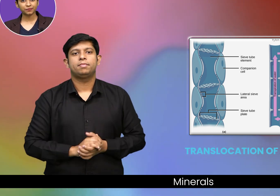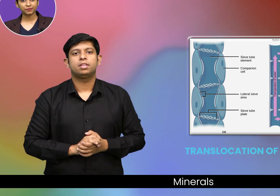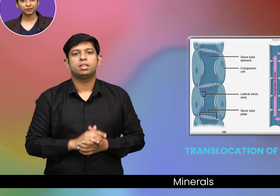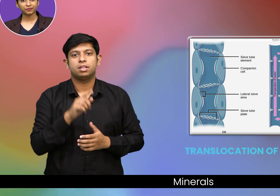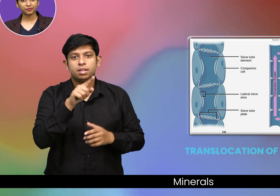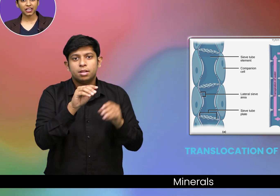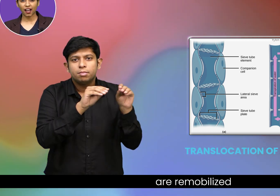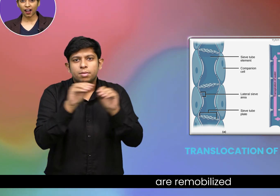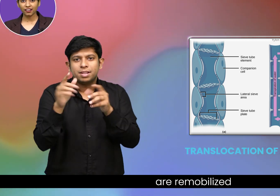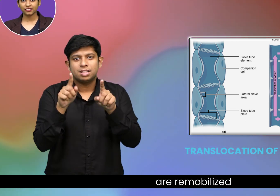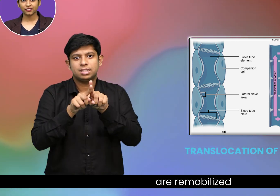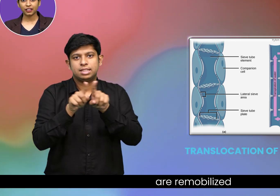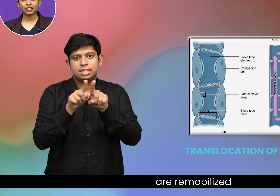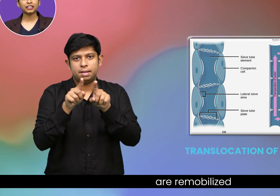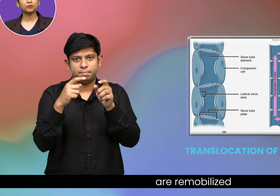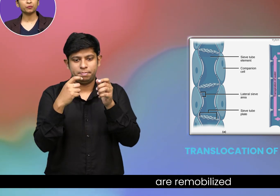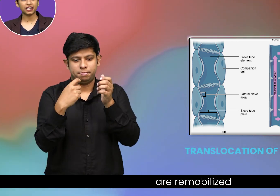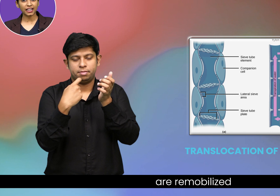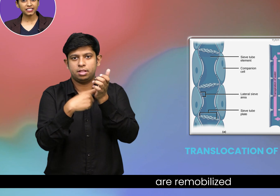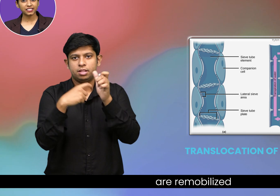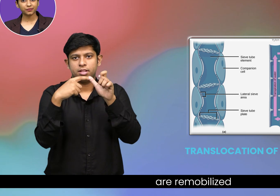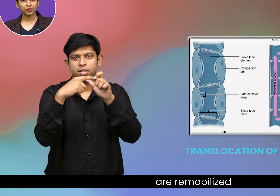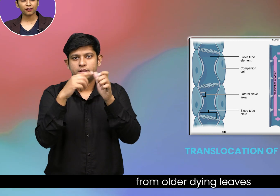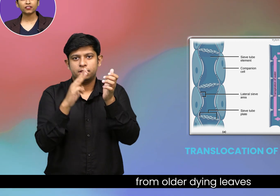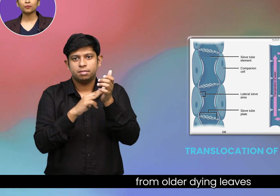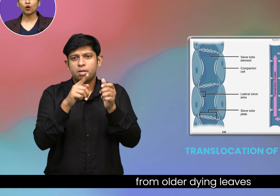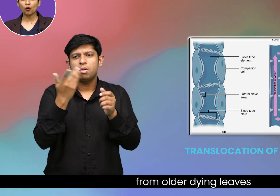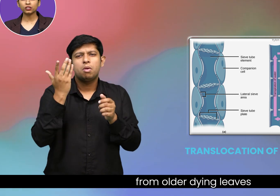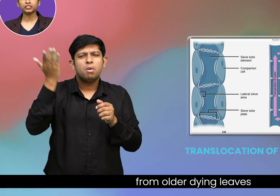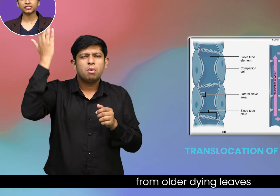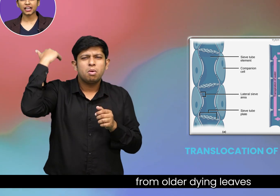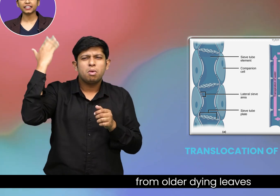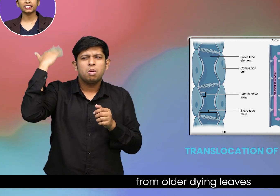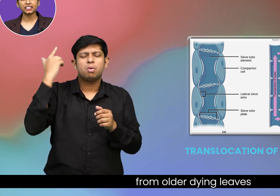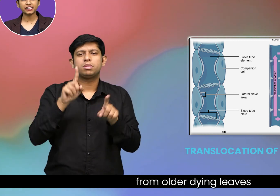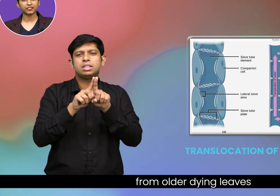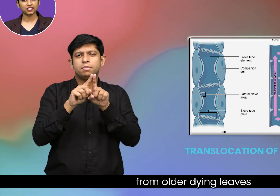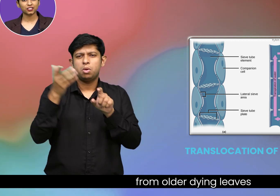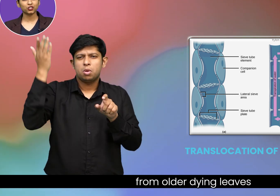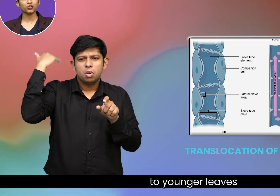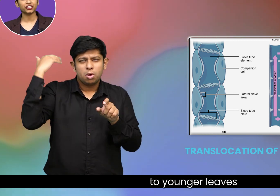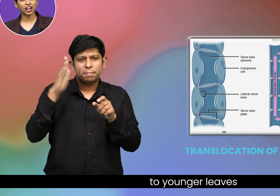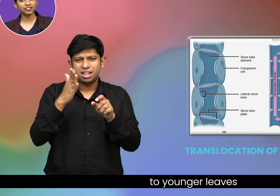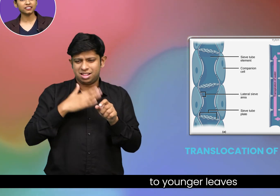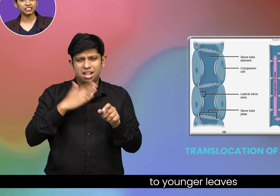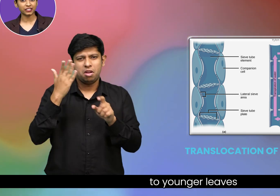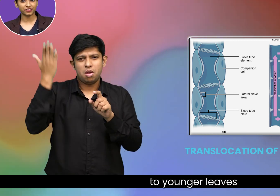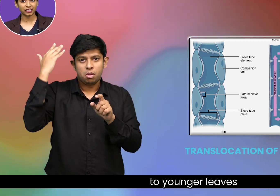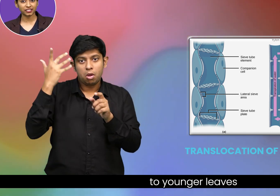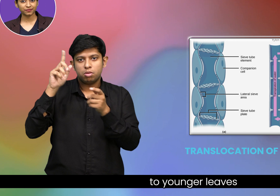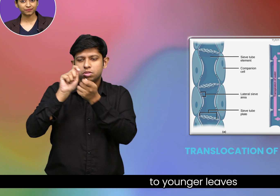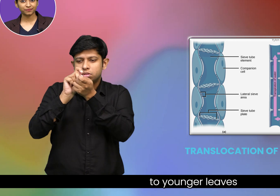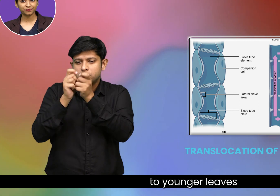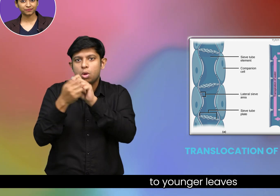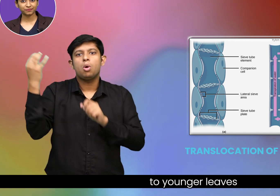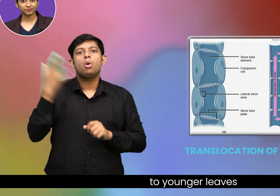Minerals are remobilized from older dying leaves to younger